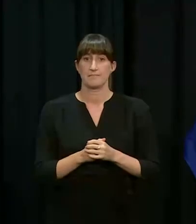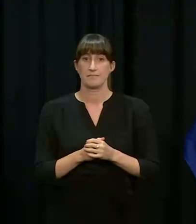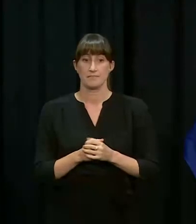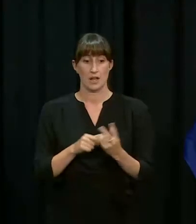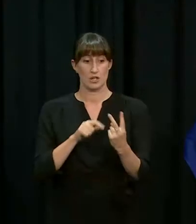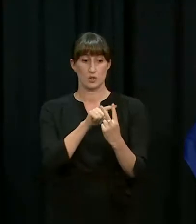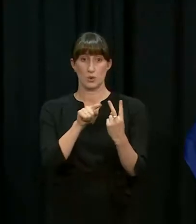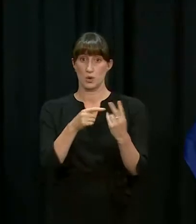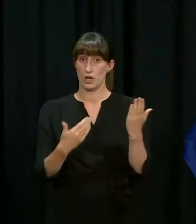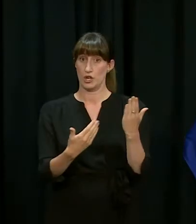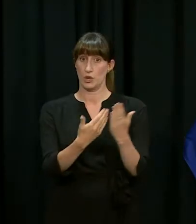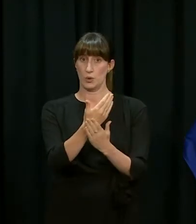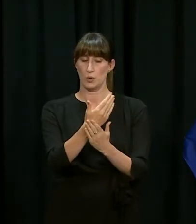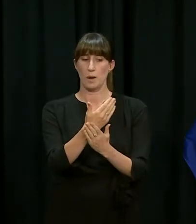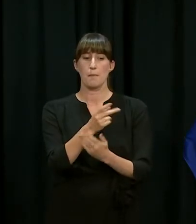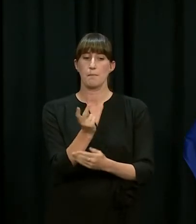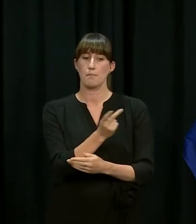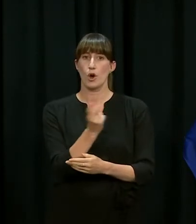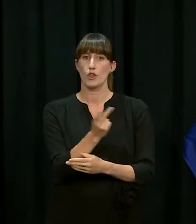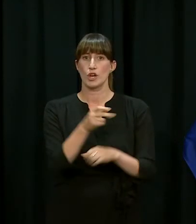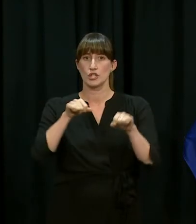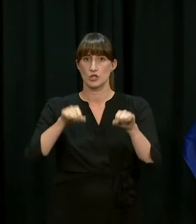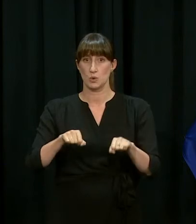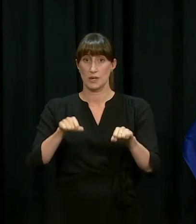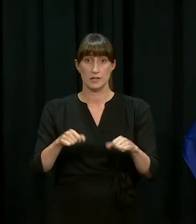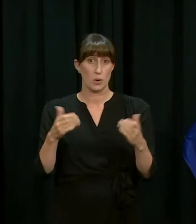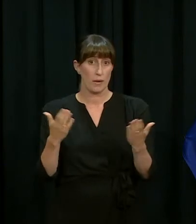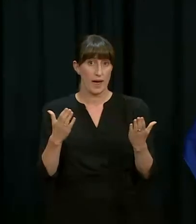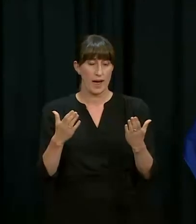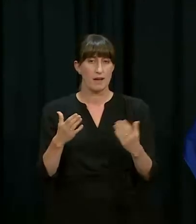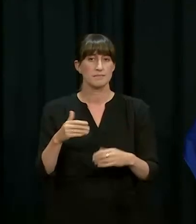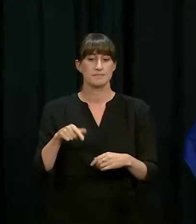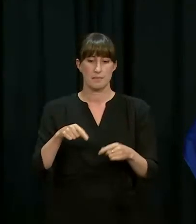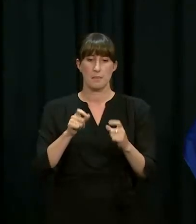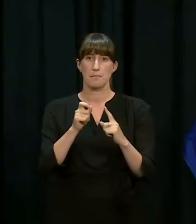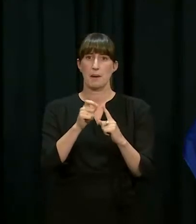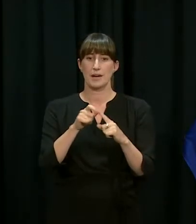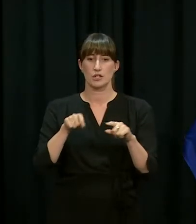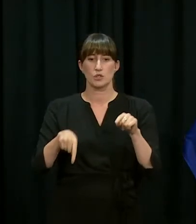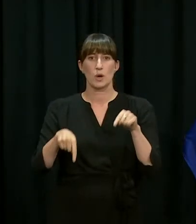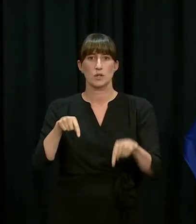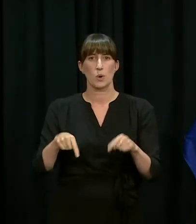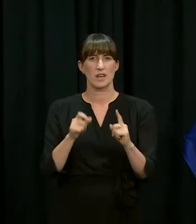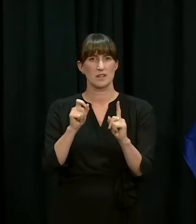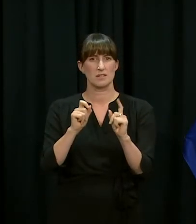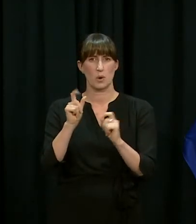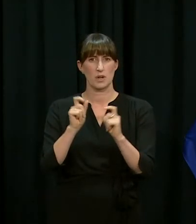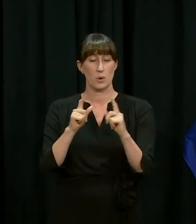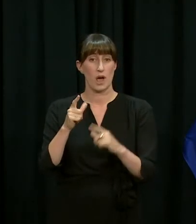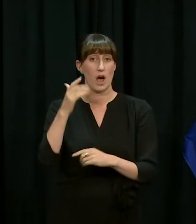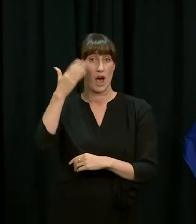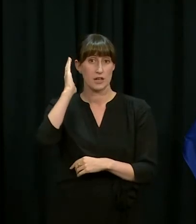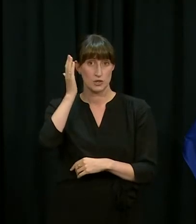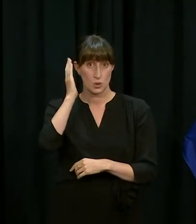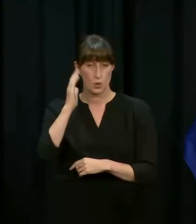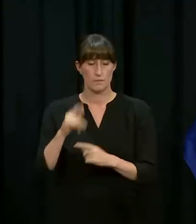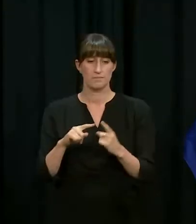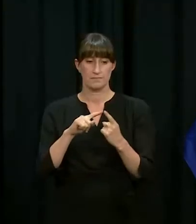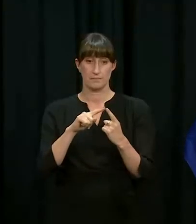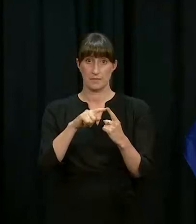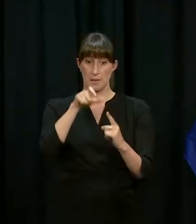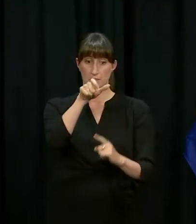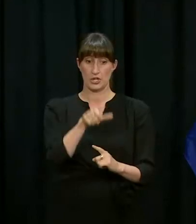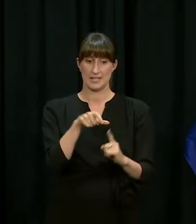cases are students at Papatoetoe High School. Case D is a classmate of the original case A, which was